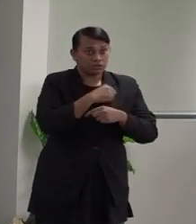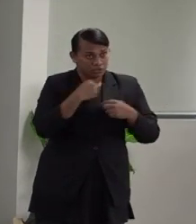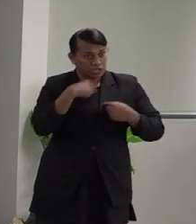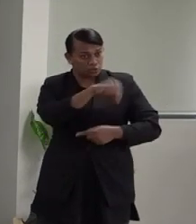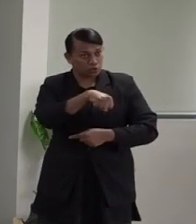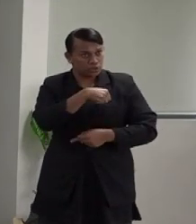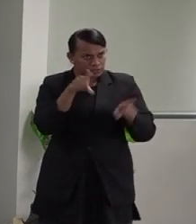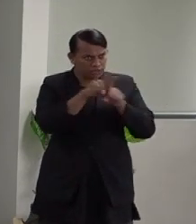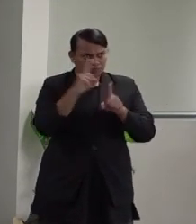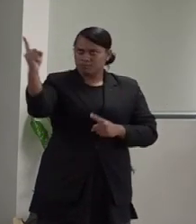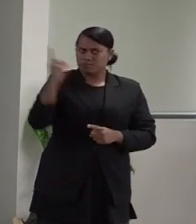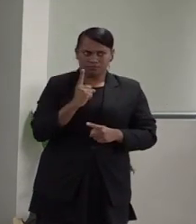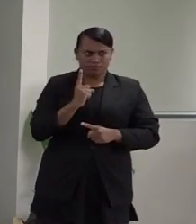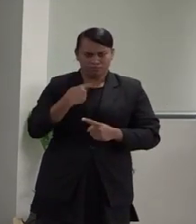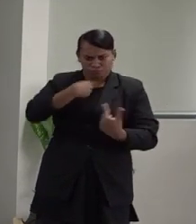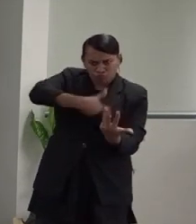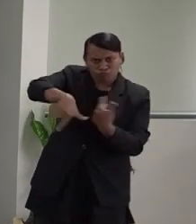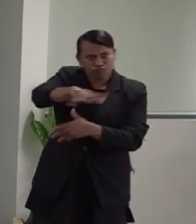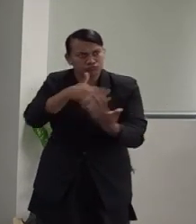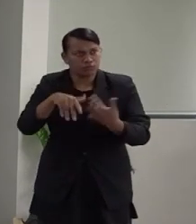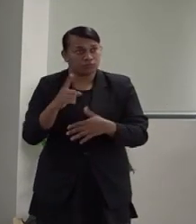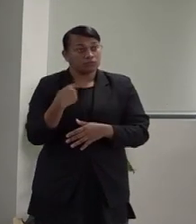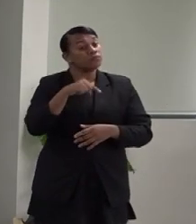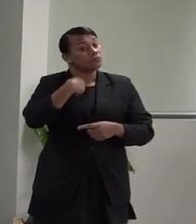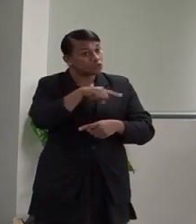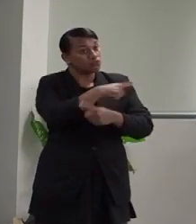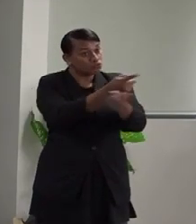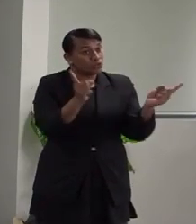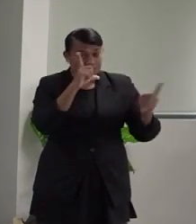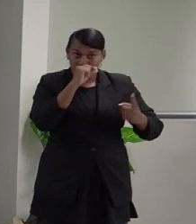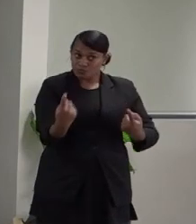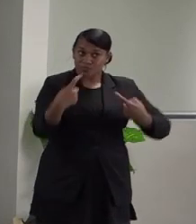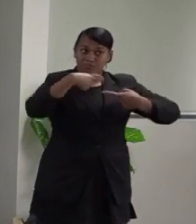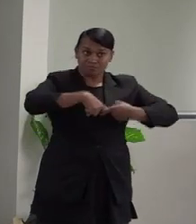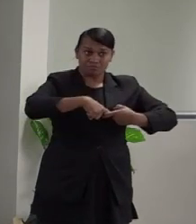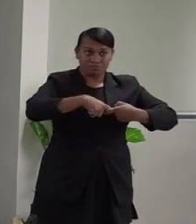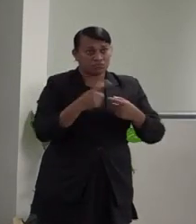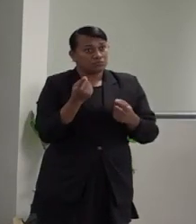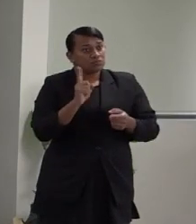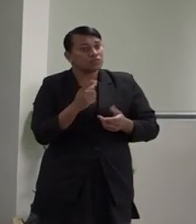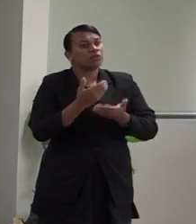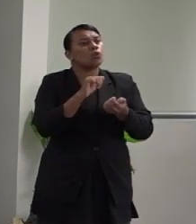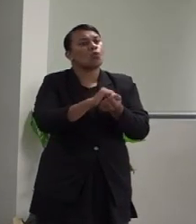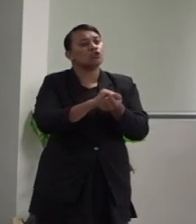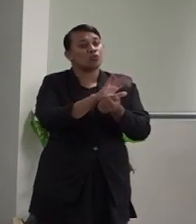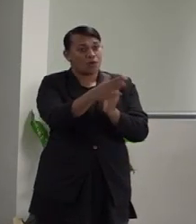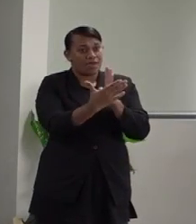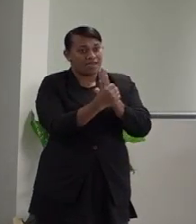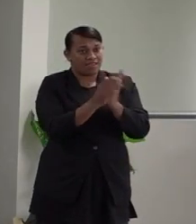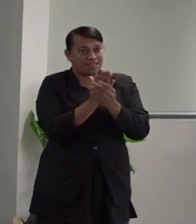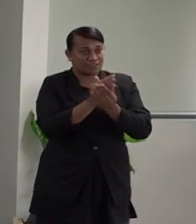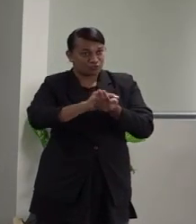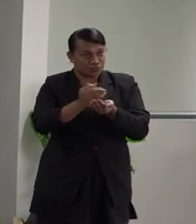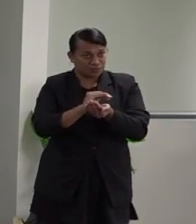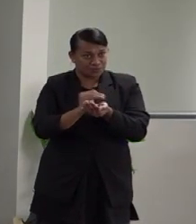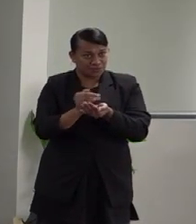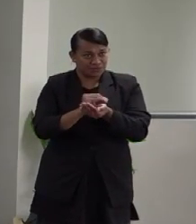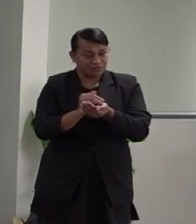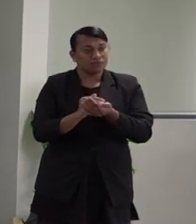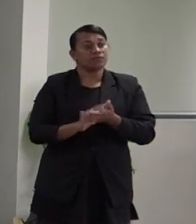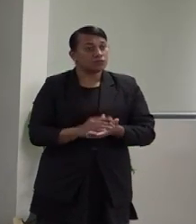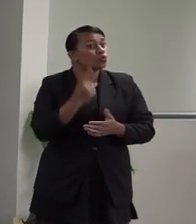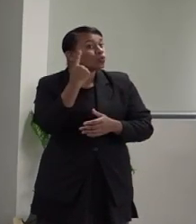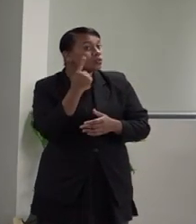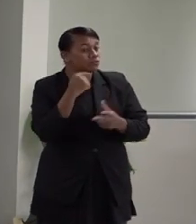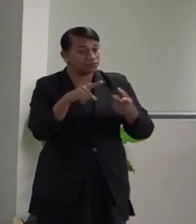times. You can join the fight by washing your hands with soap and water, practicing physical distancing.